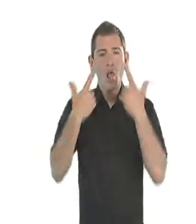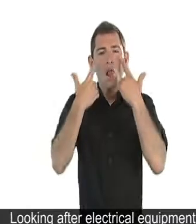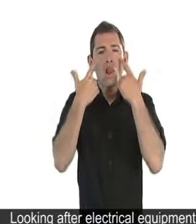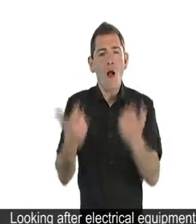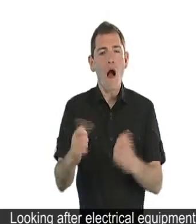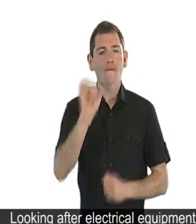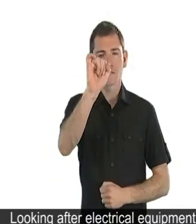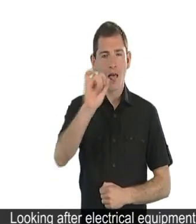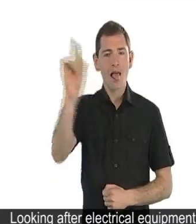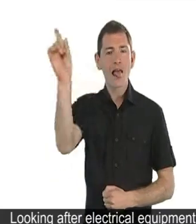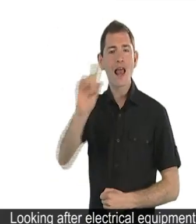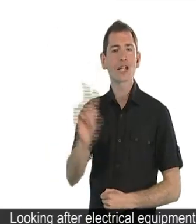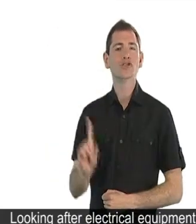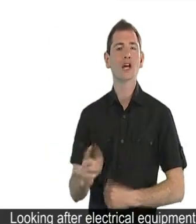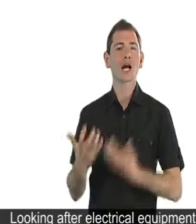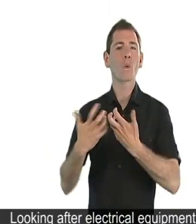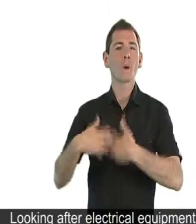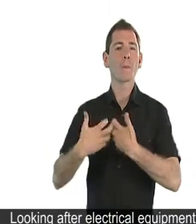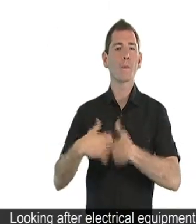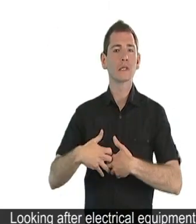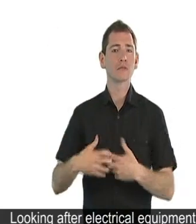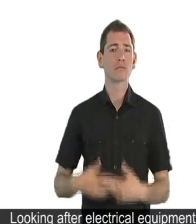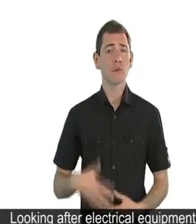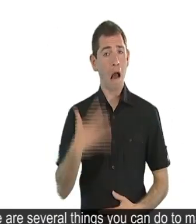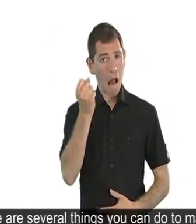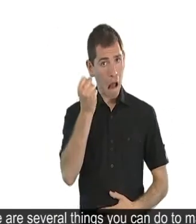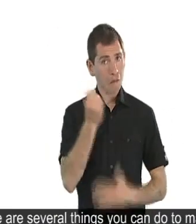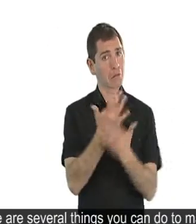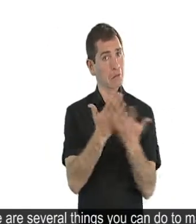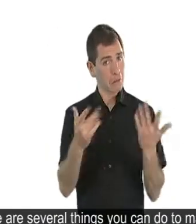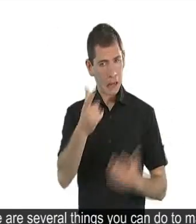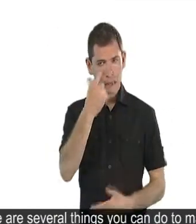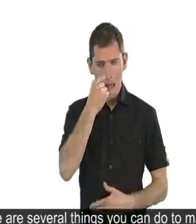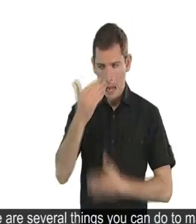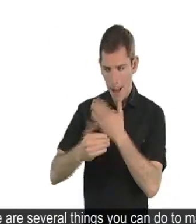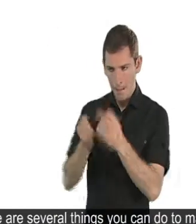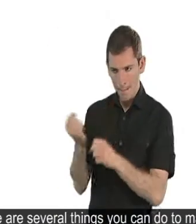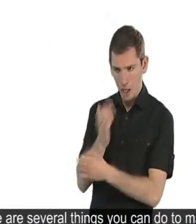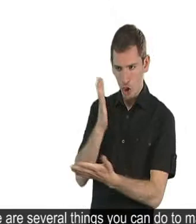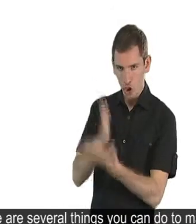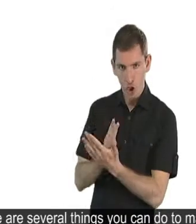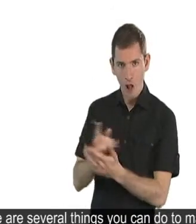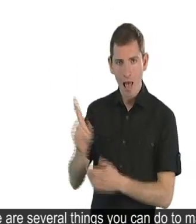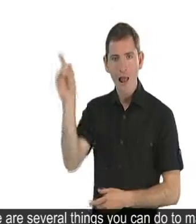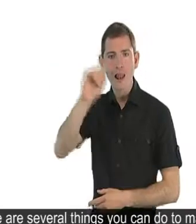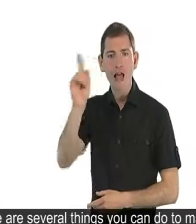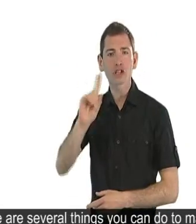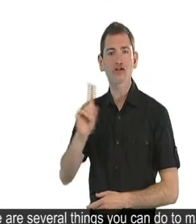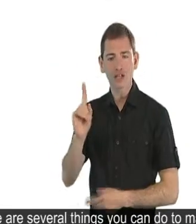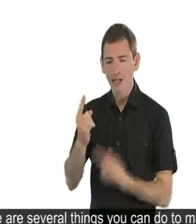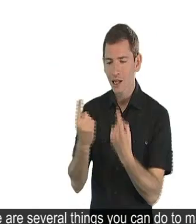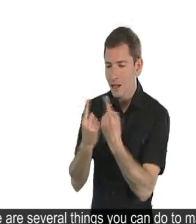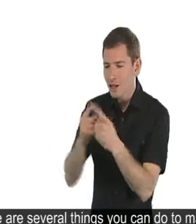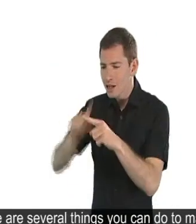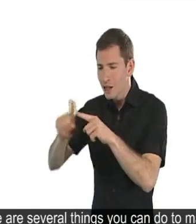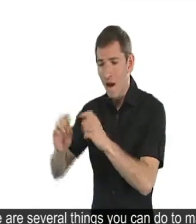Looking after electrical equipment. There are several things you can do to make sure that your electrical appliances do not